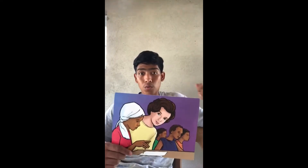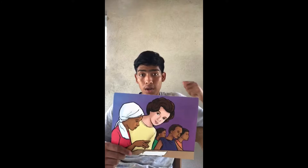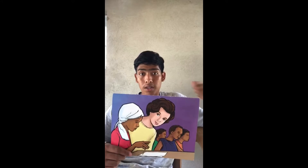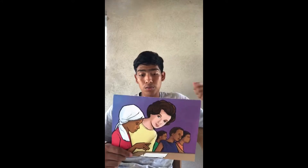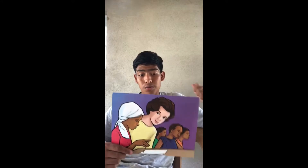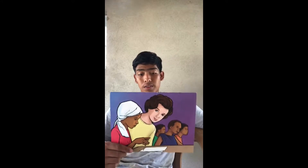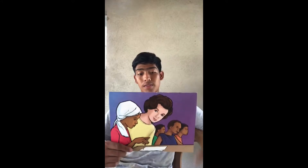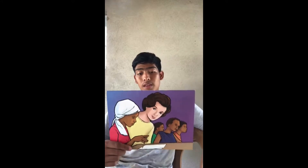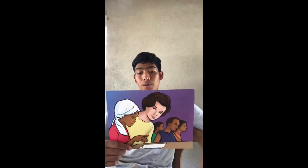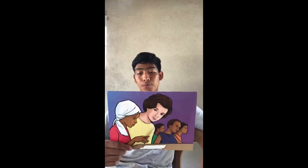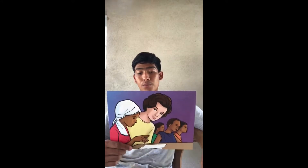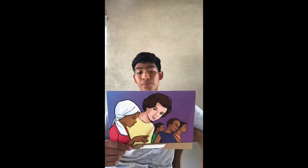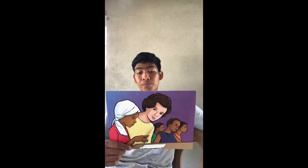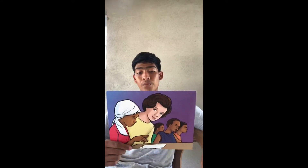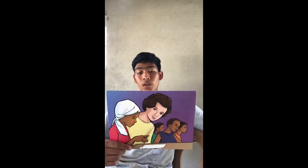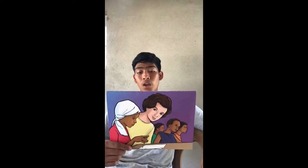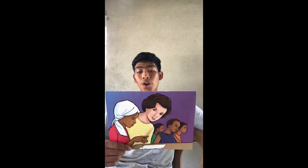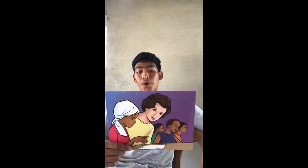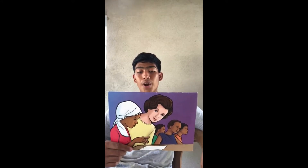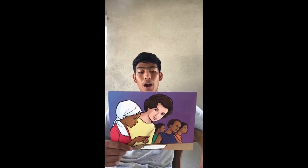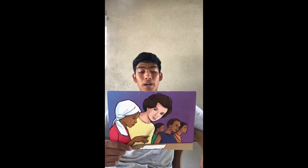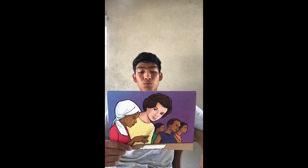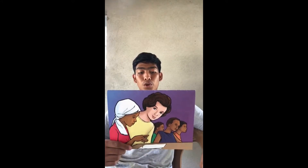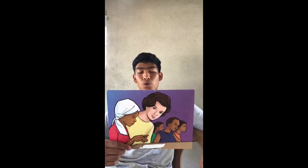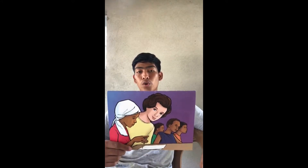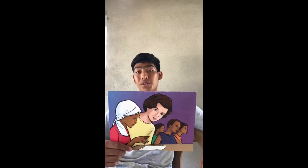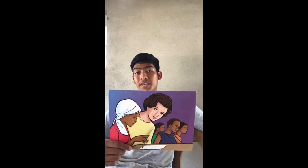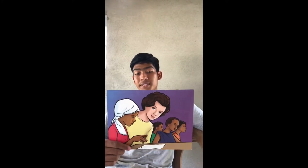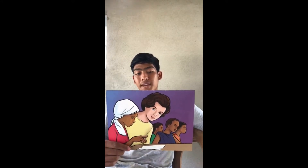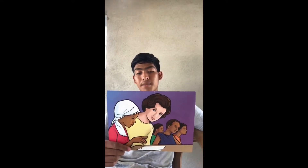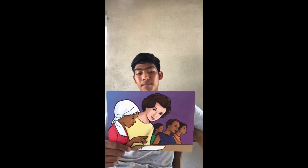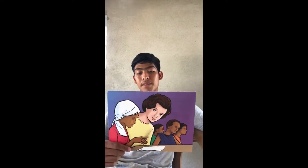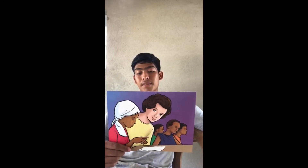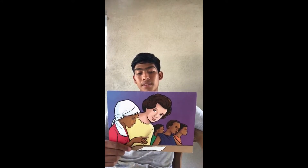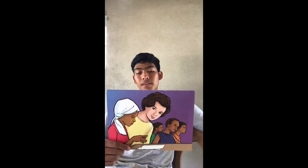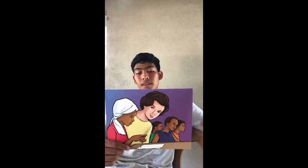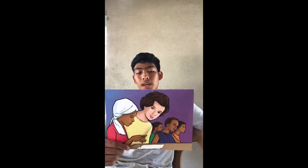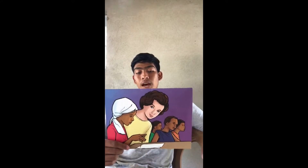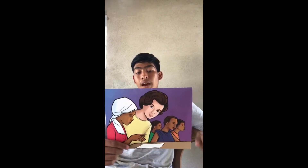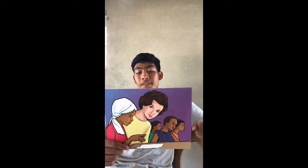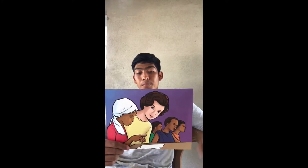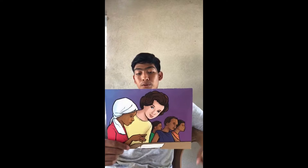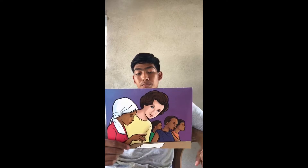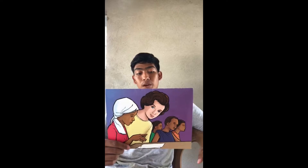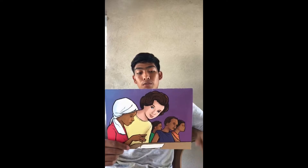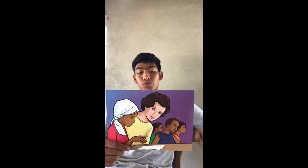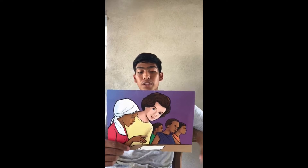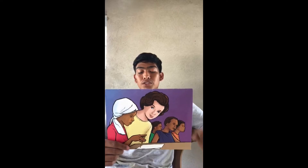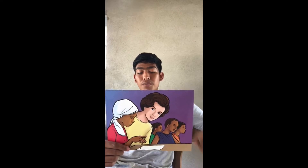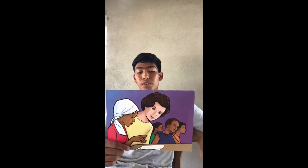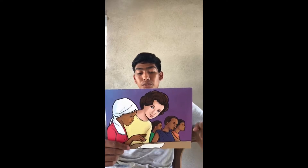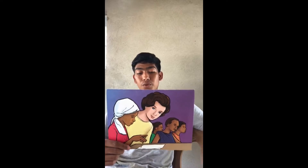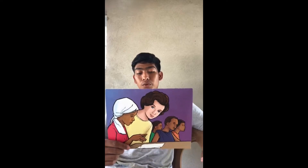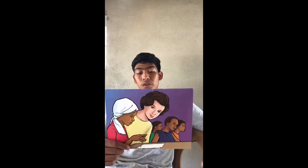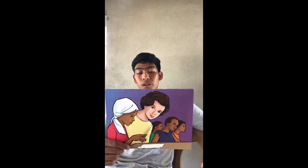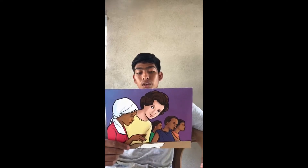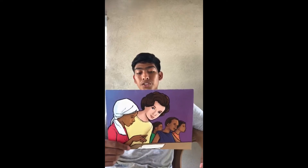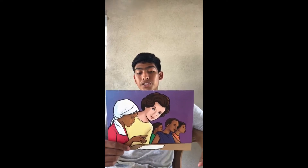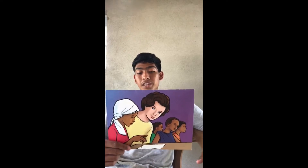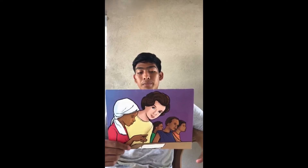what is within that room. Her eyes were glowing with excitement and the prospect of trying something new. She slipped